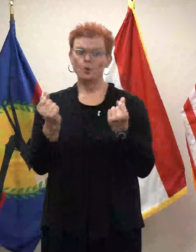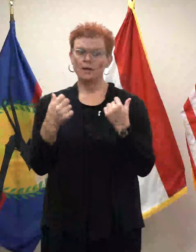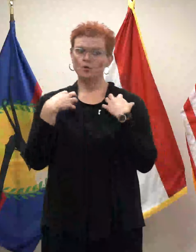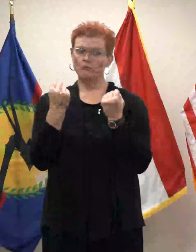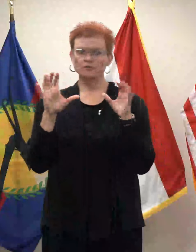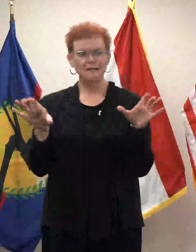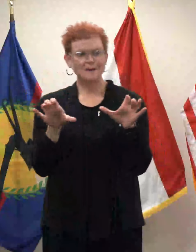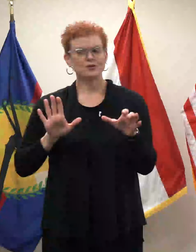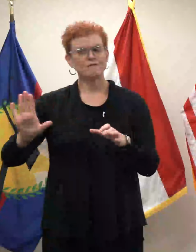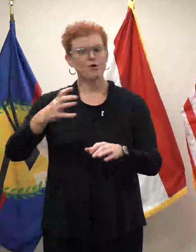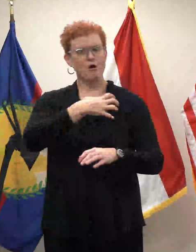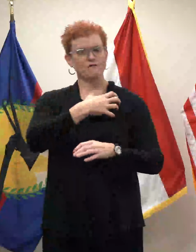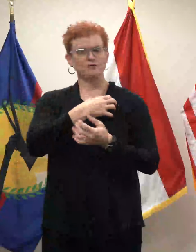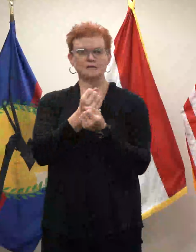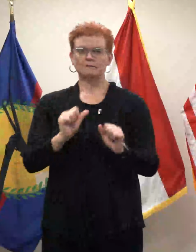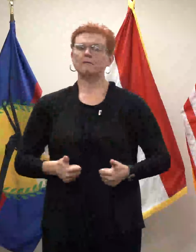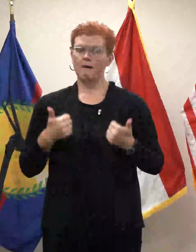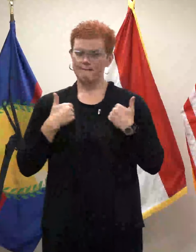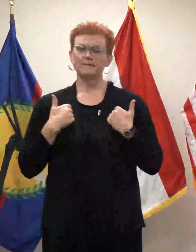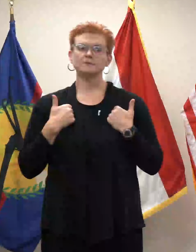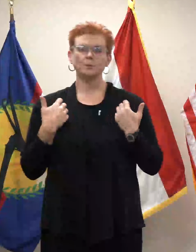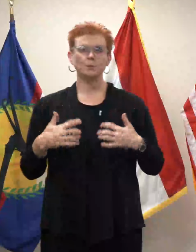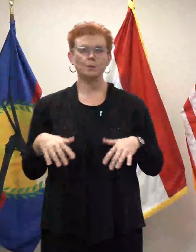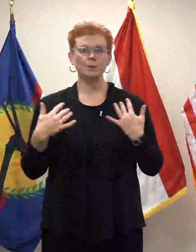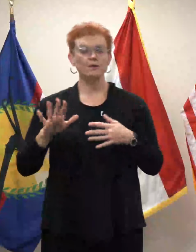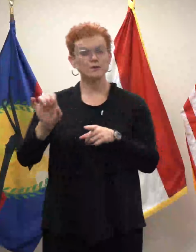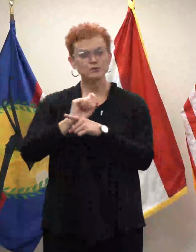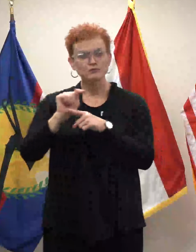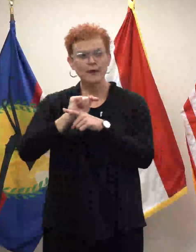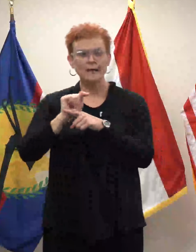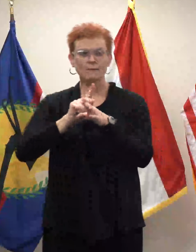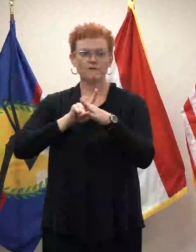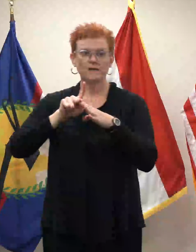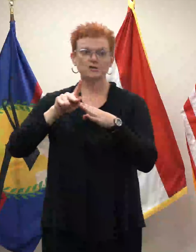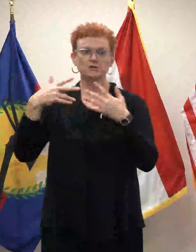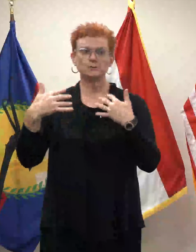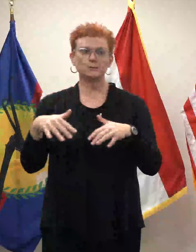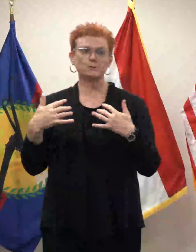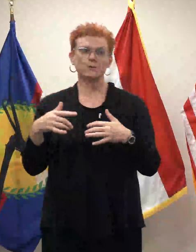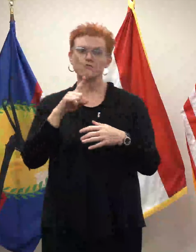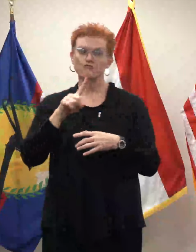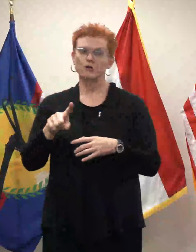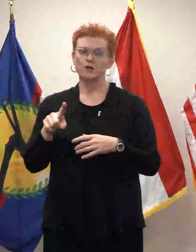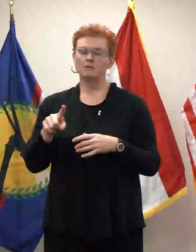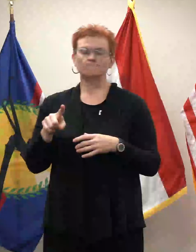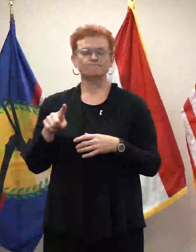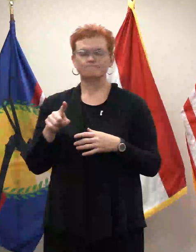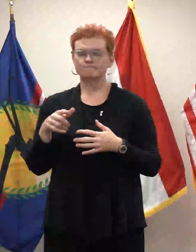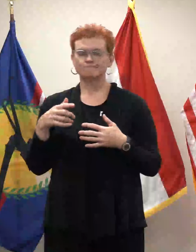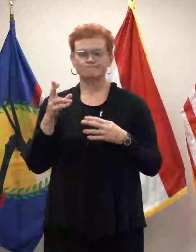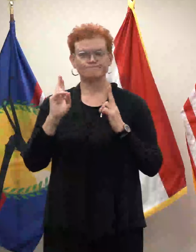action of their officers that saved lives. The training and professionalism were highlighted in their response to this tragic